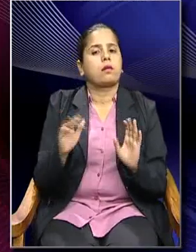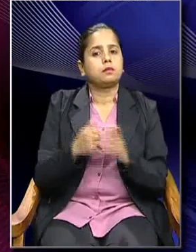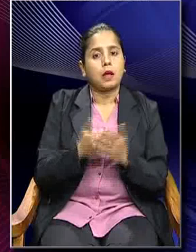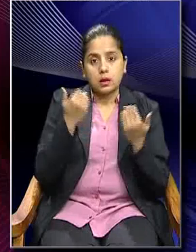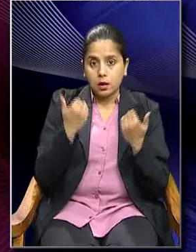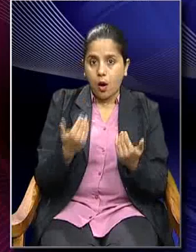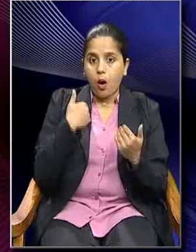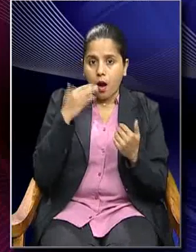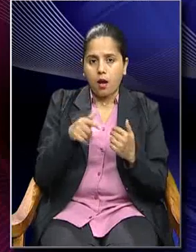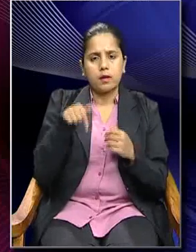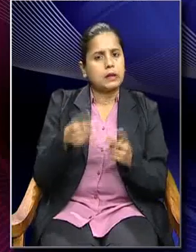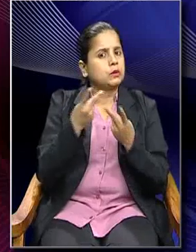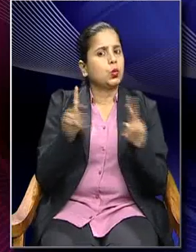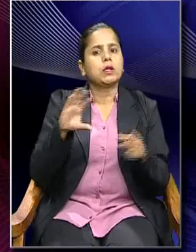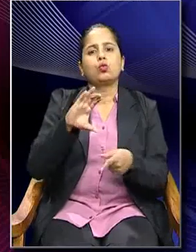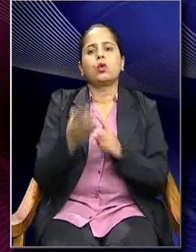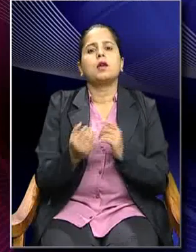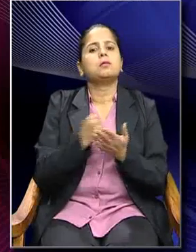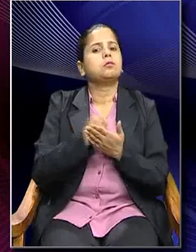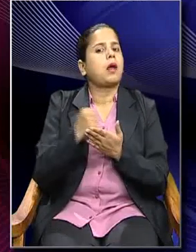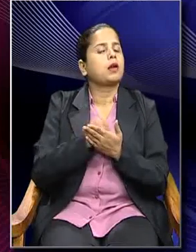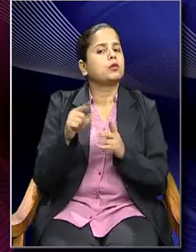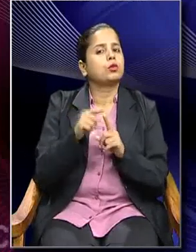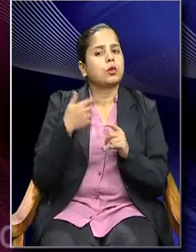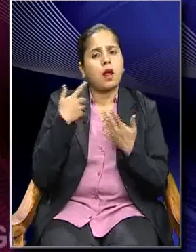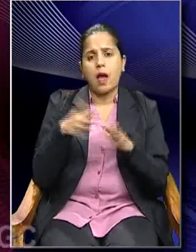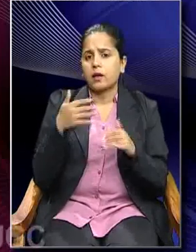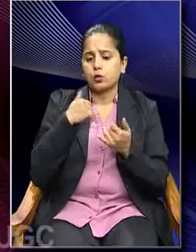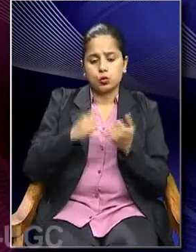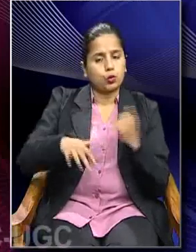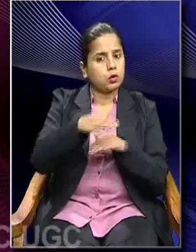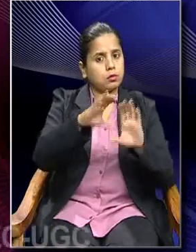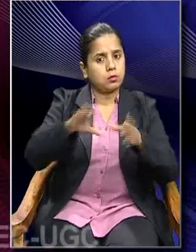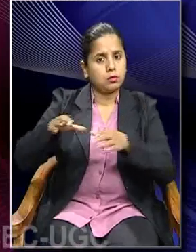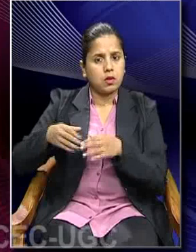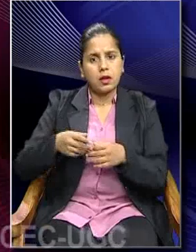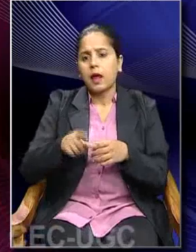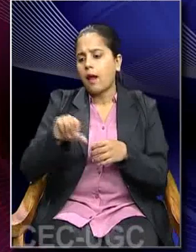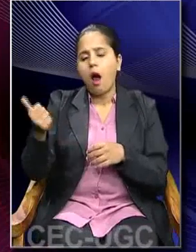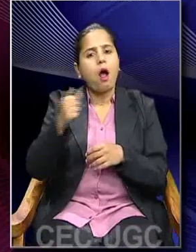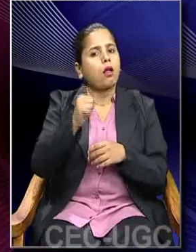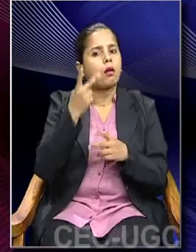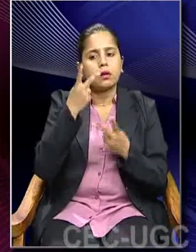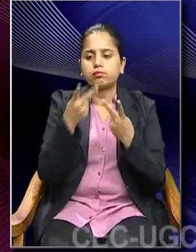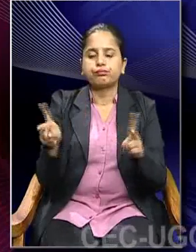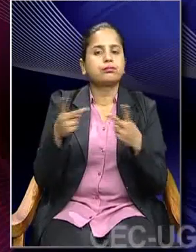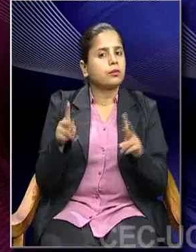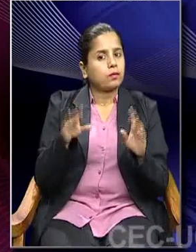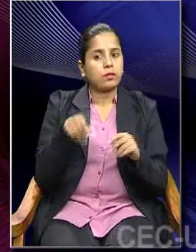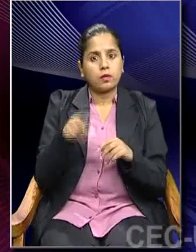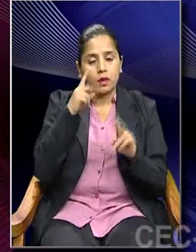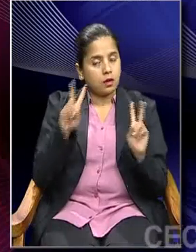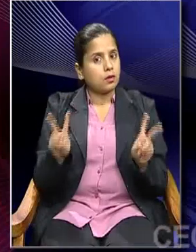have unique cultural practices. Every society is different from the other. So, that uniqueness